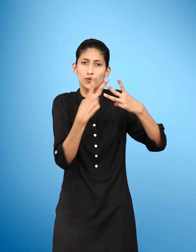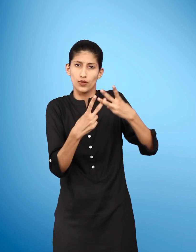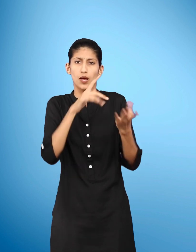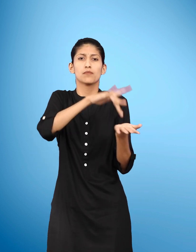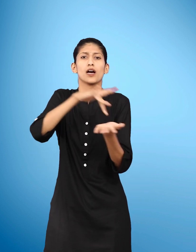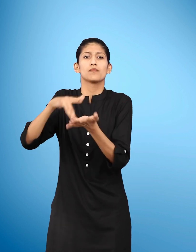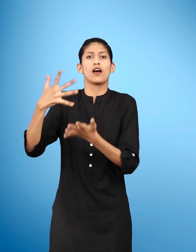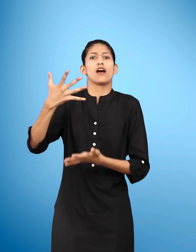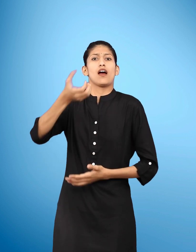inland